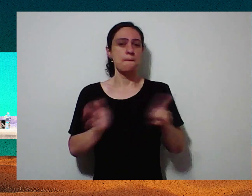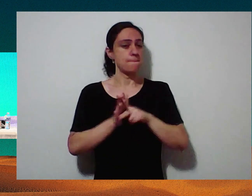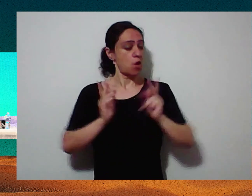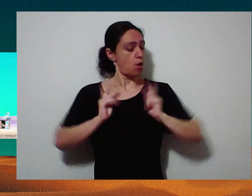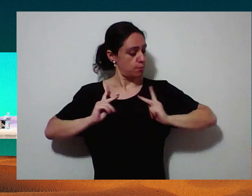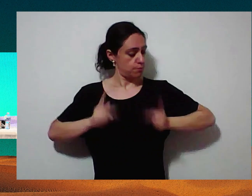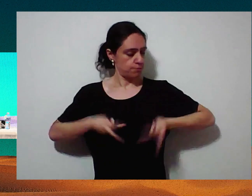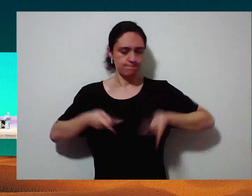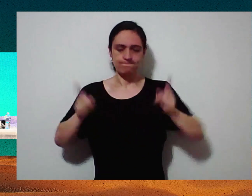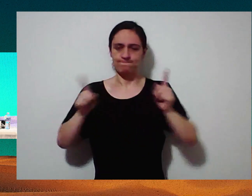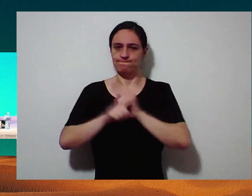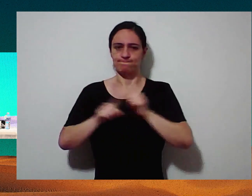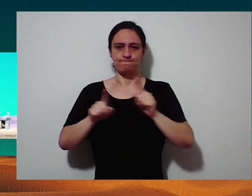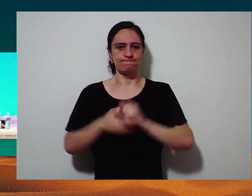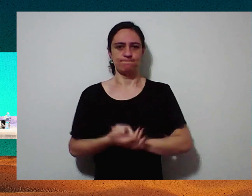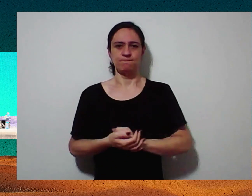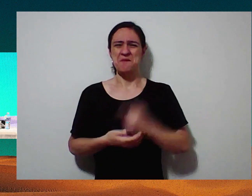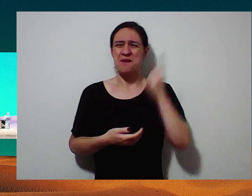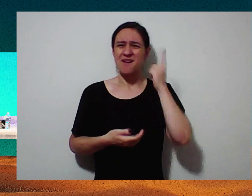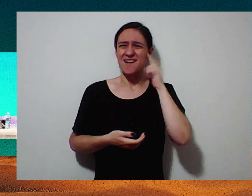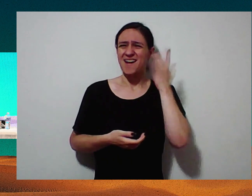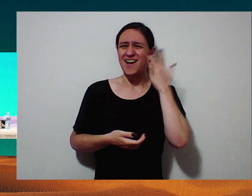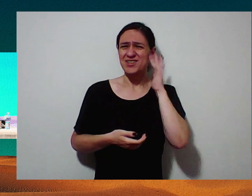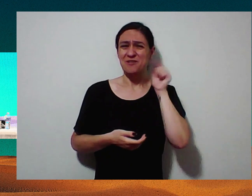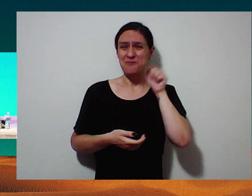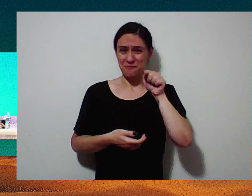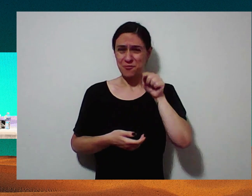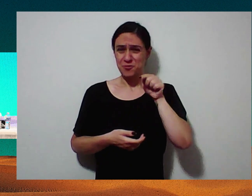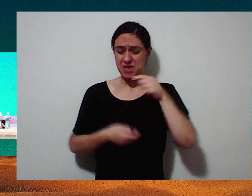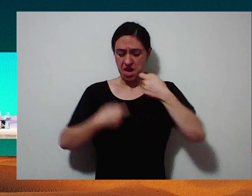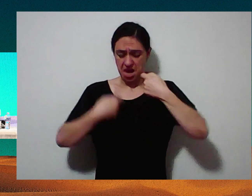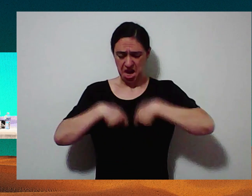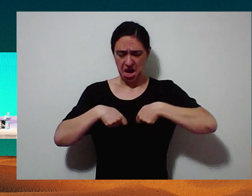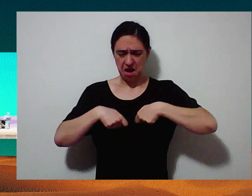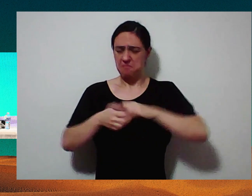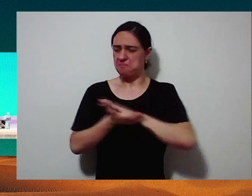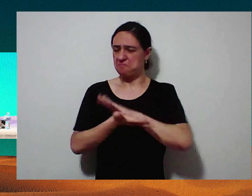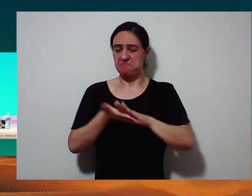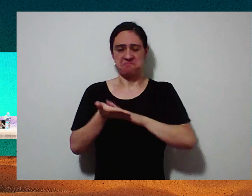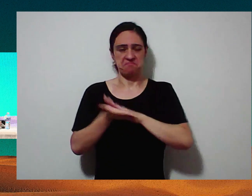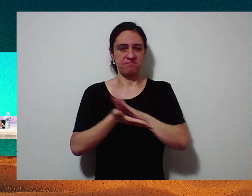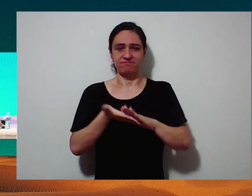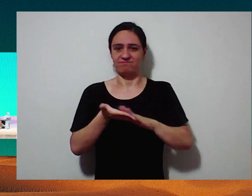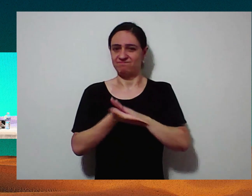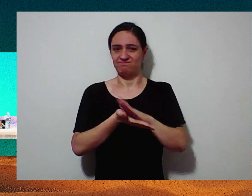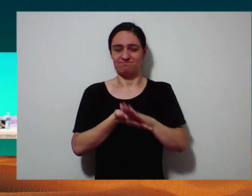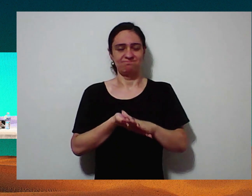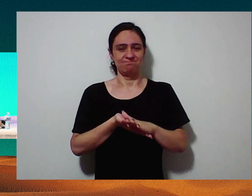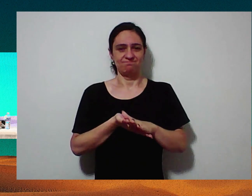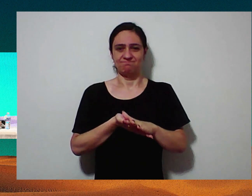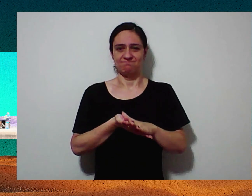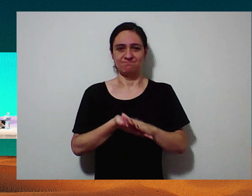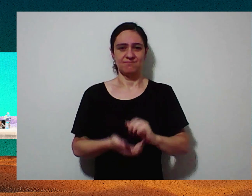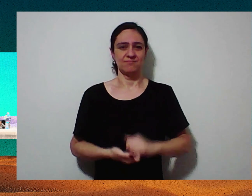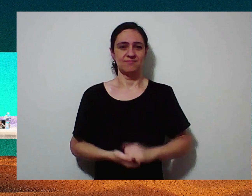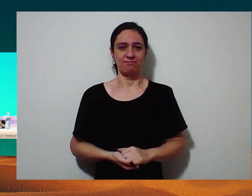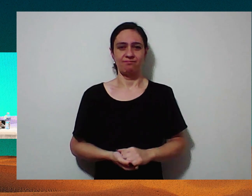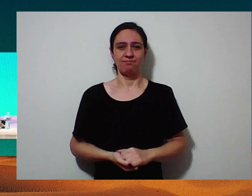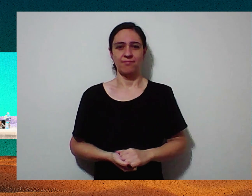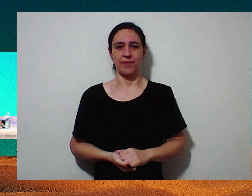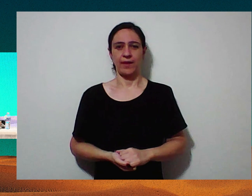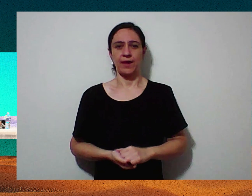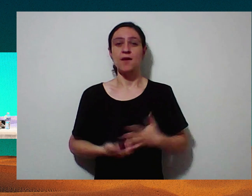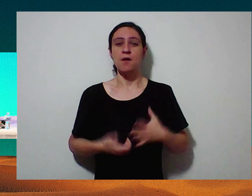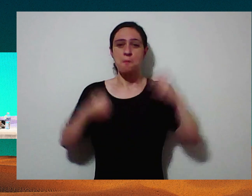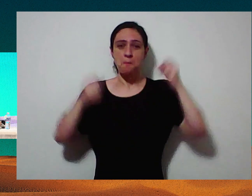Não pense que é você que faz a obra. Do not think that it is you who do the work. Irmãos, quando Moisés foi chamado